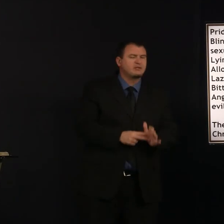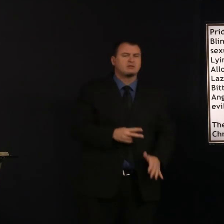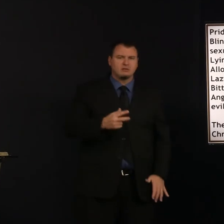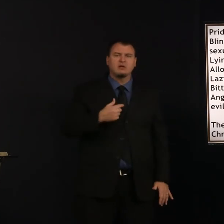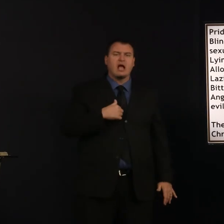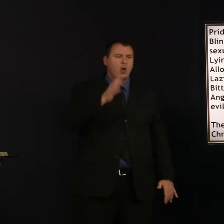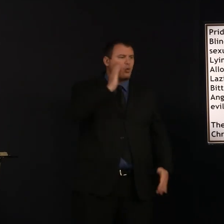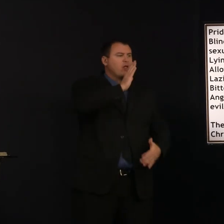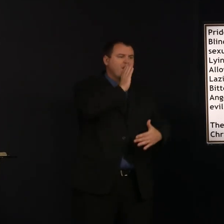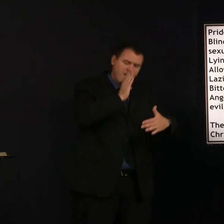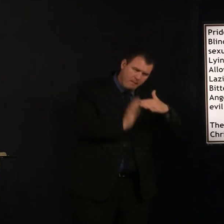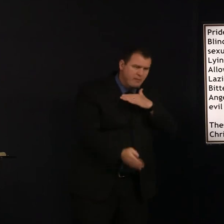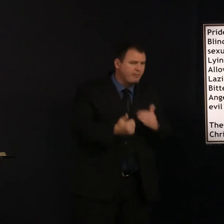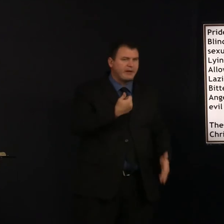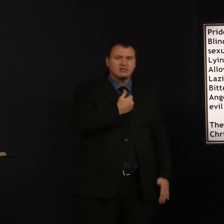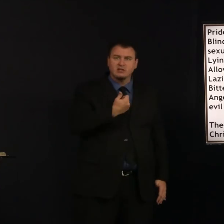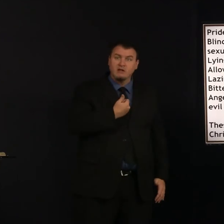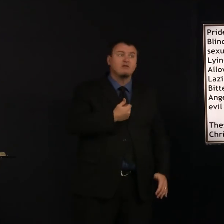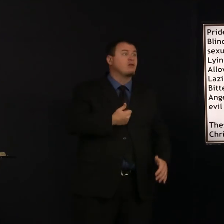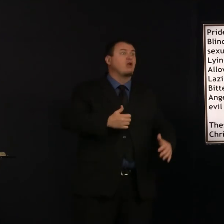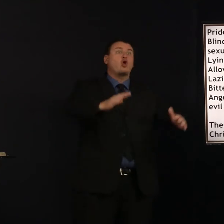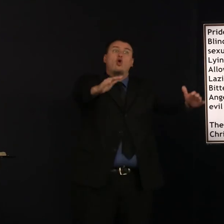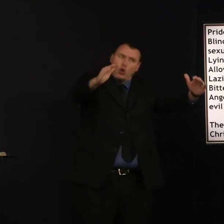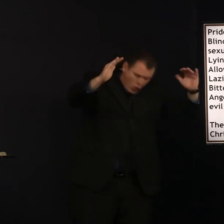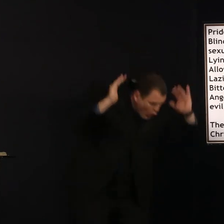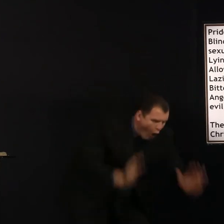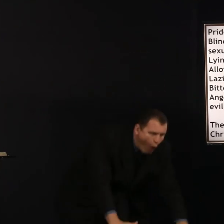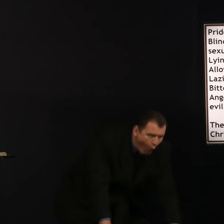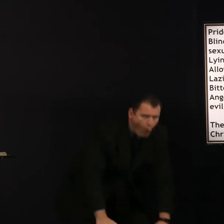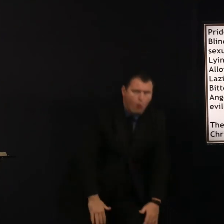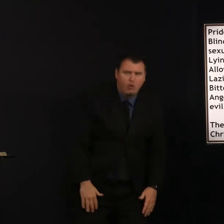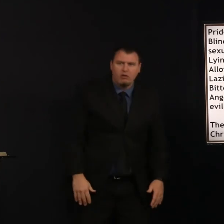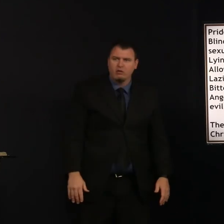On purpose. I will humble myself.